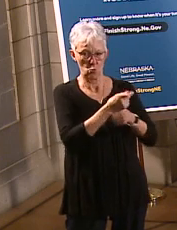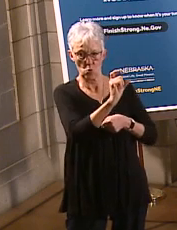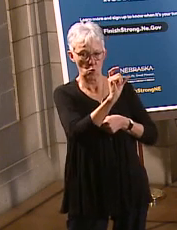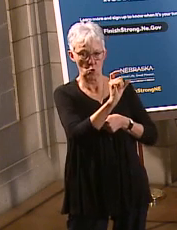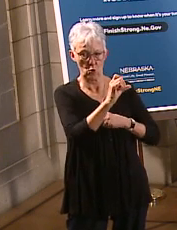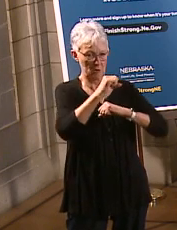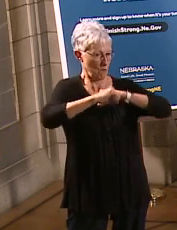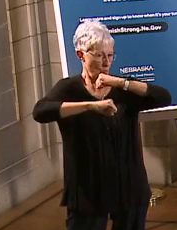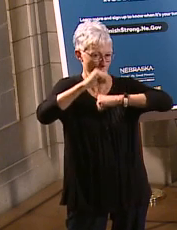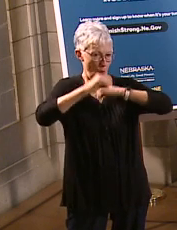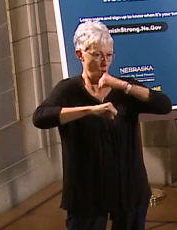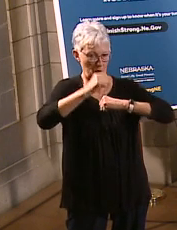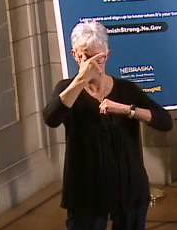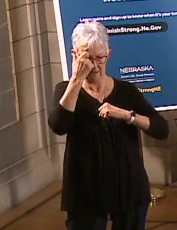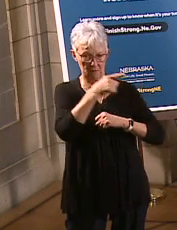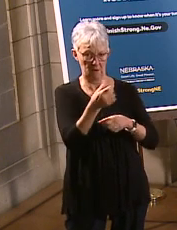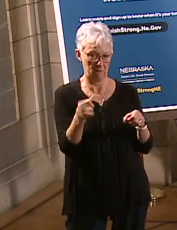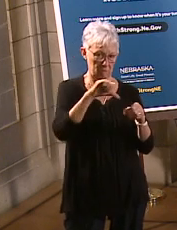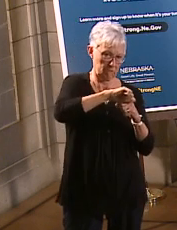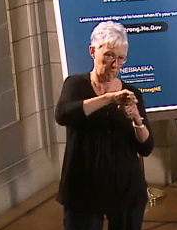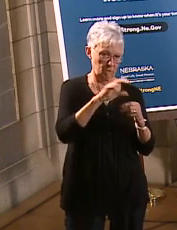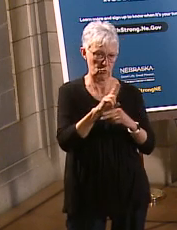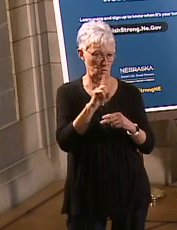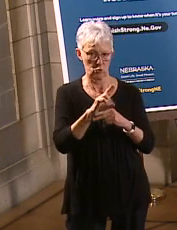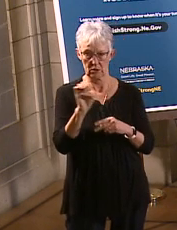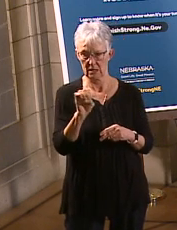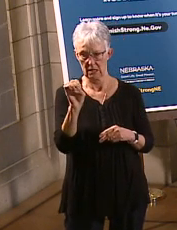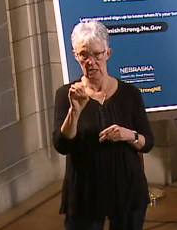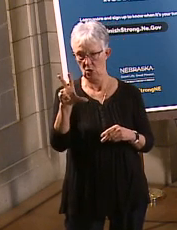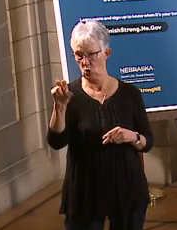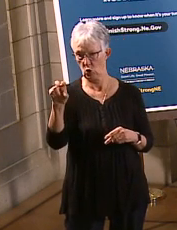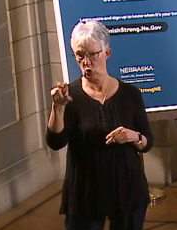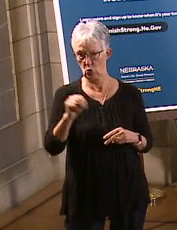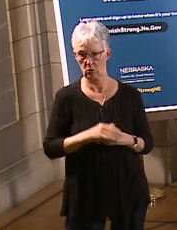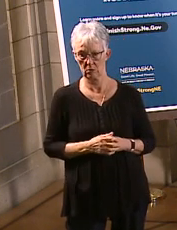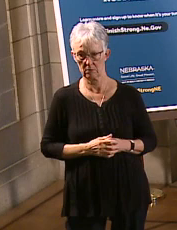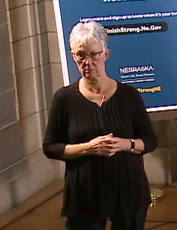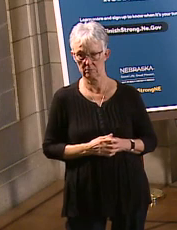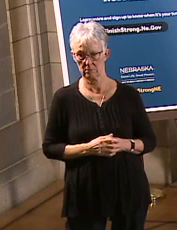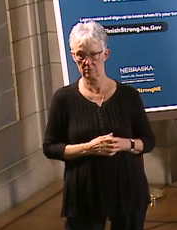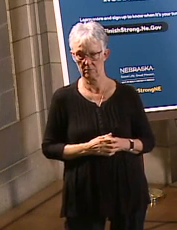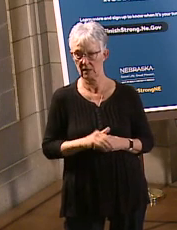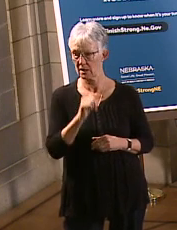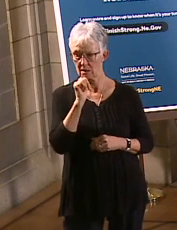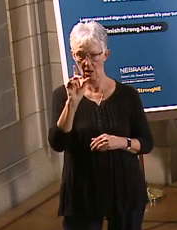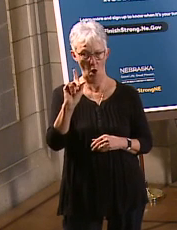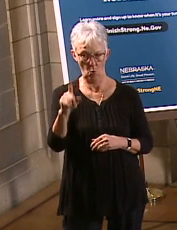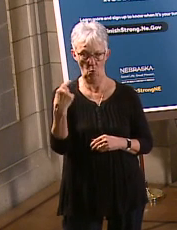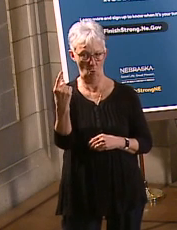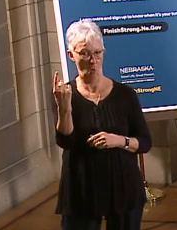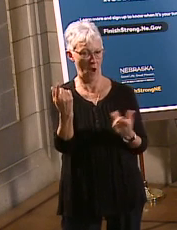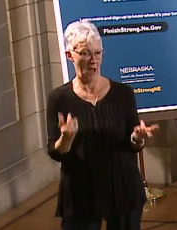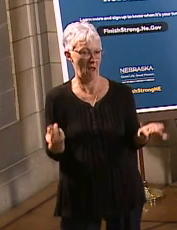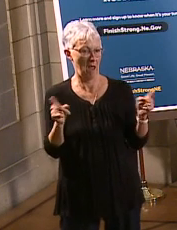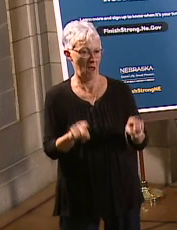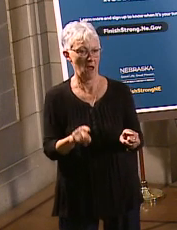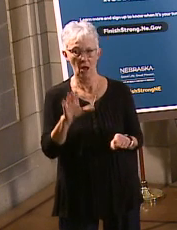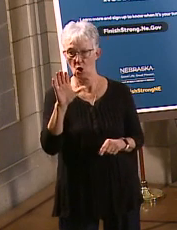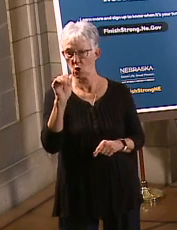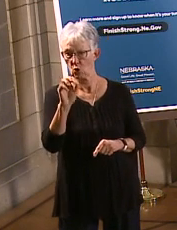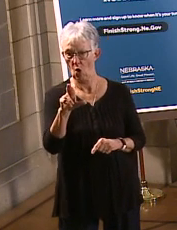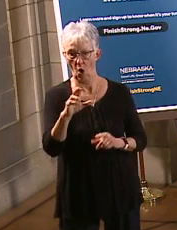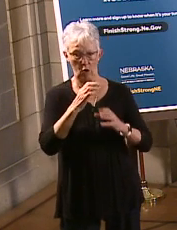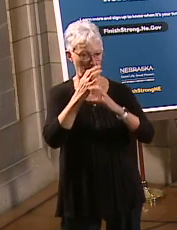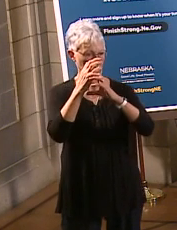junk because they put E30 into their car. We have not had a single incident of a car being left along the